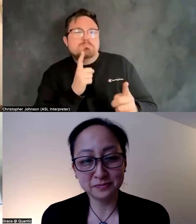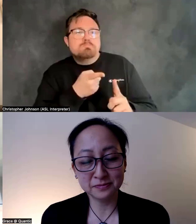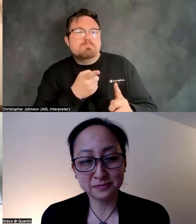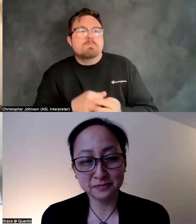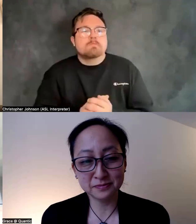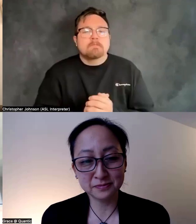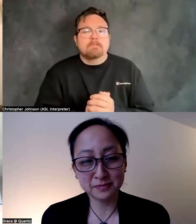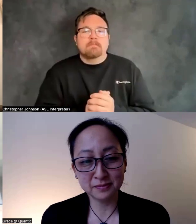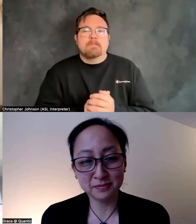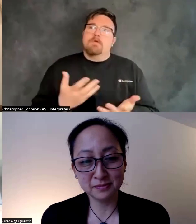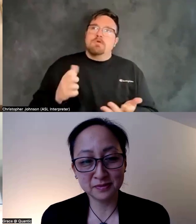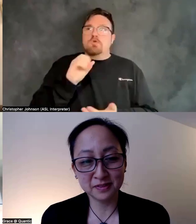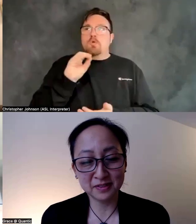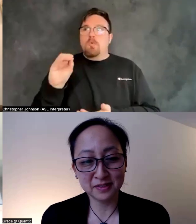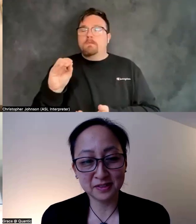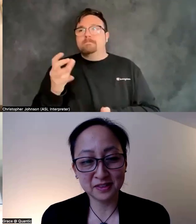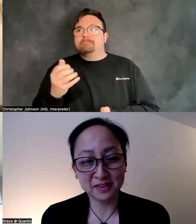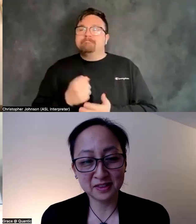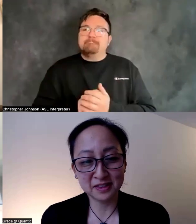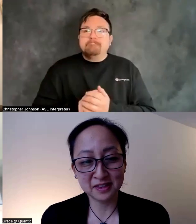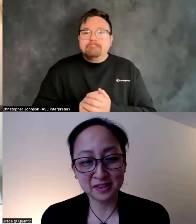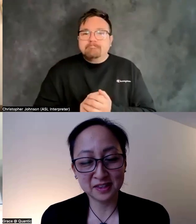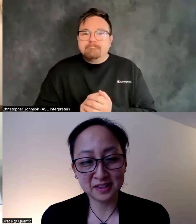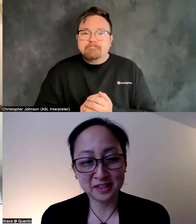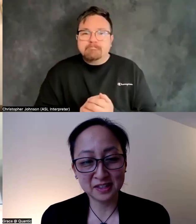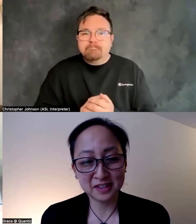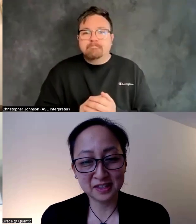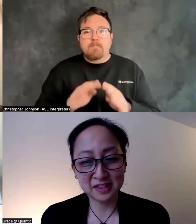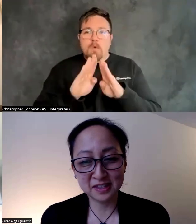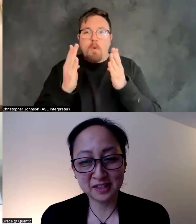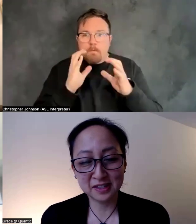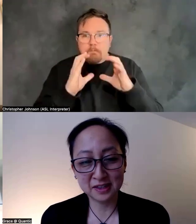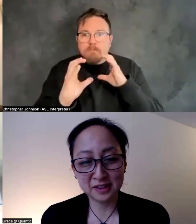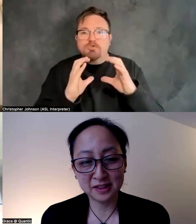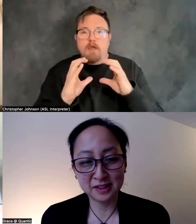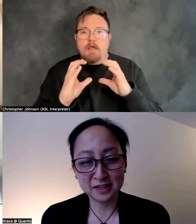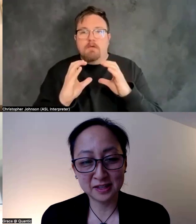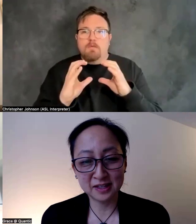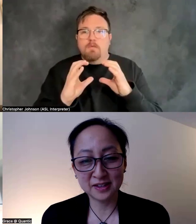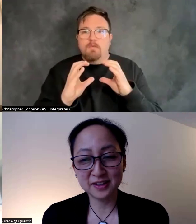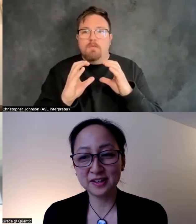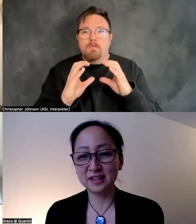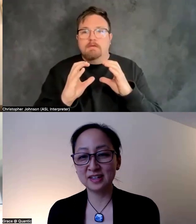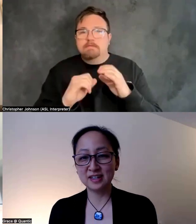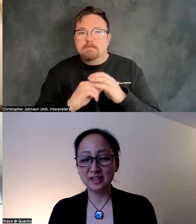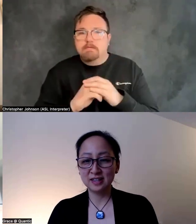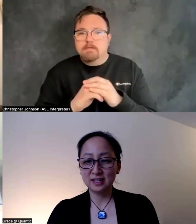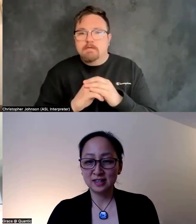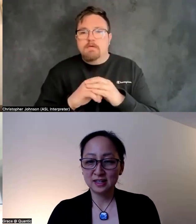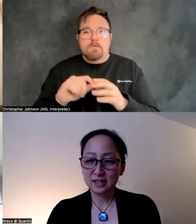So you know, obviously, as Hamish said, OpenChat was the trendsetter in the ISV ecosystem